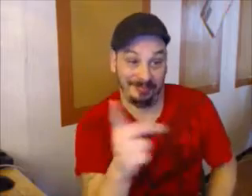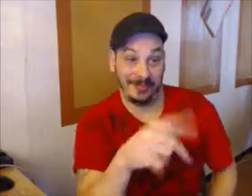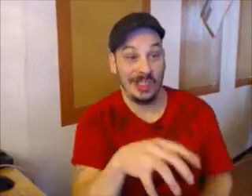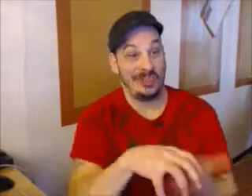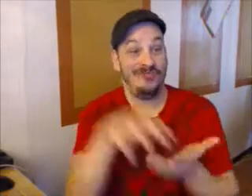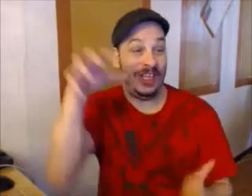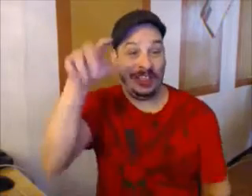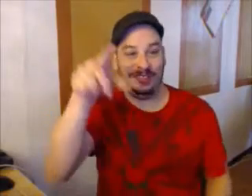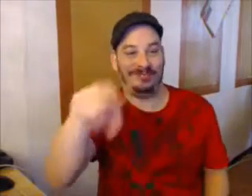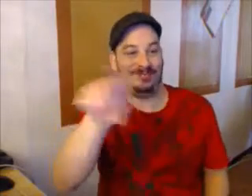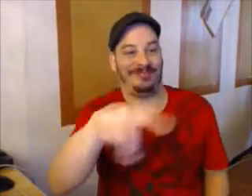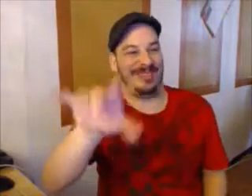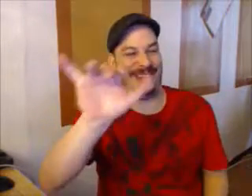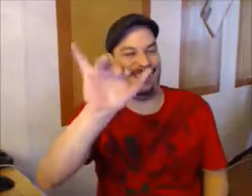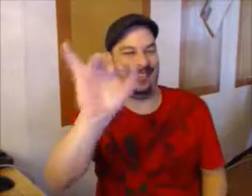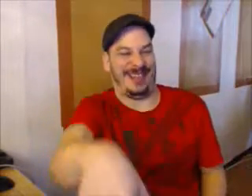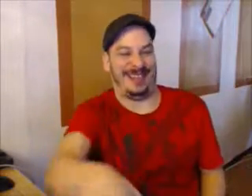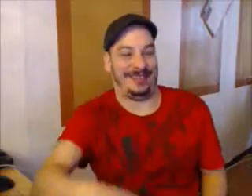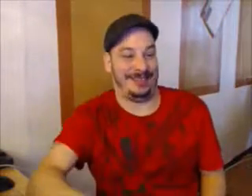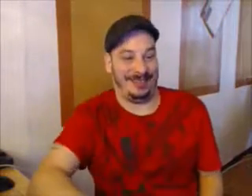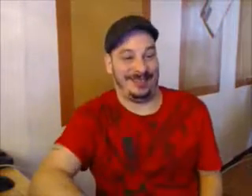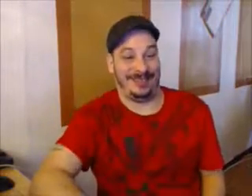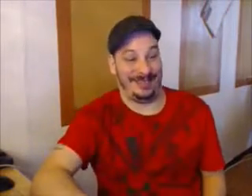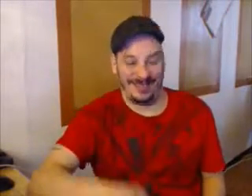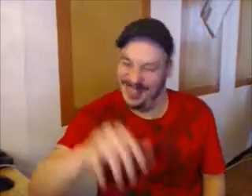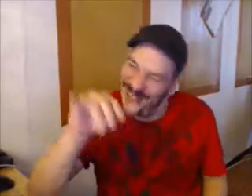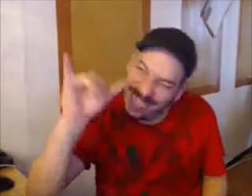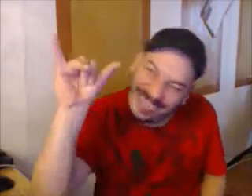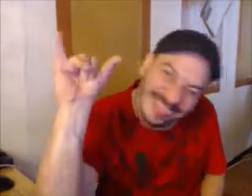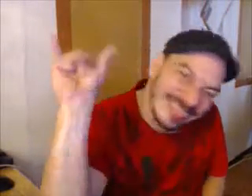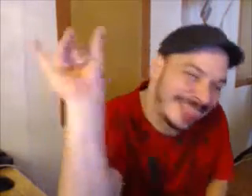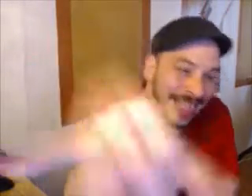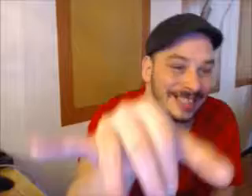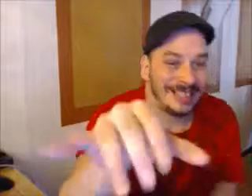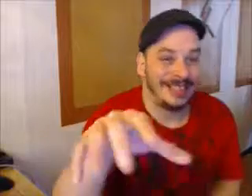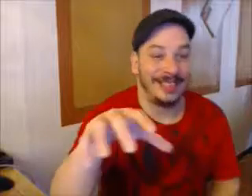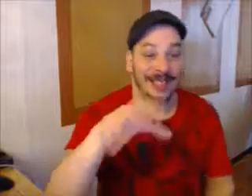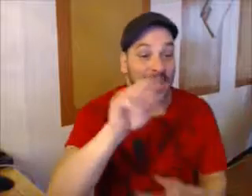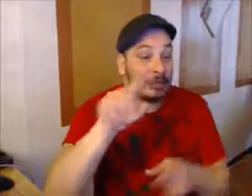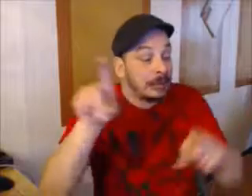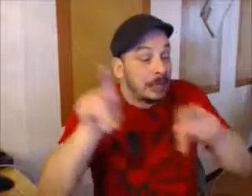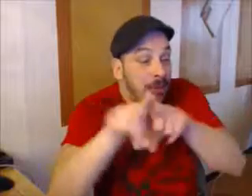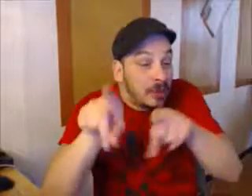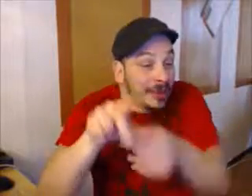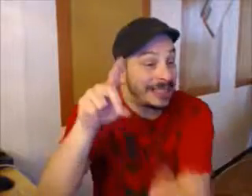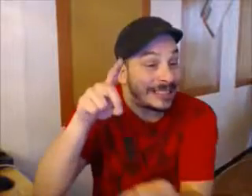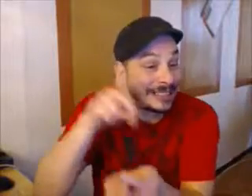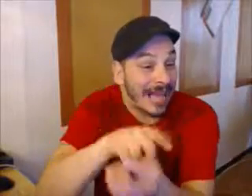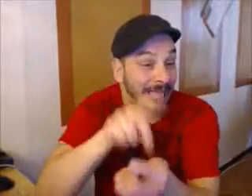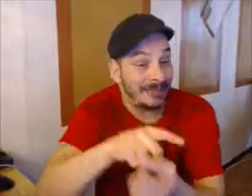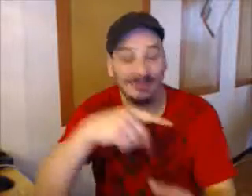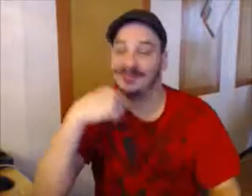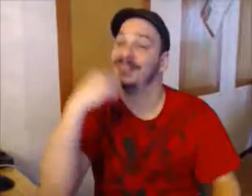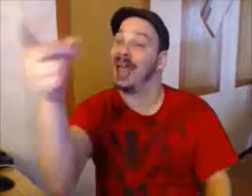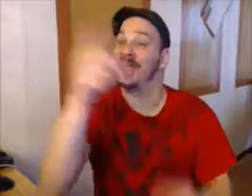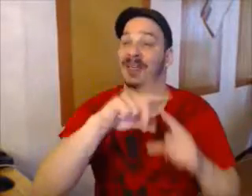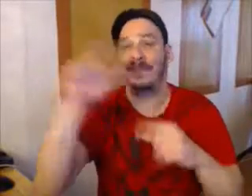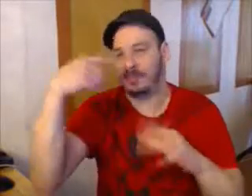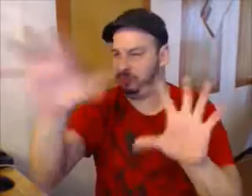breast cancer or who have or might have prostate cancer and women who are or may become pregnant or are breastfeeding should not use Androgel. Certain side